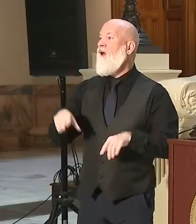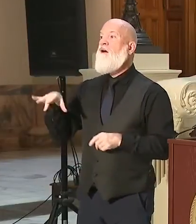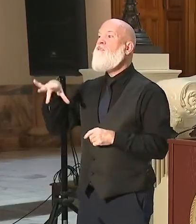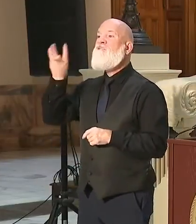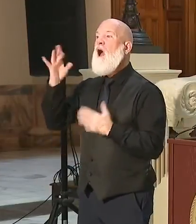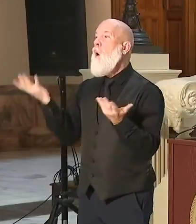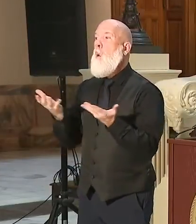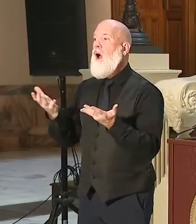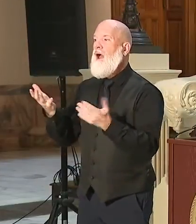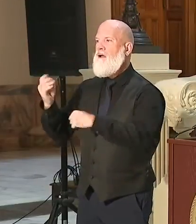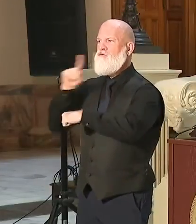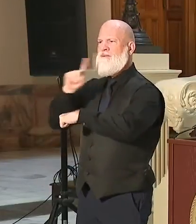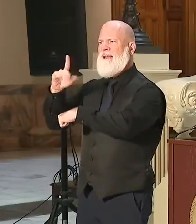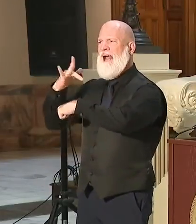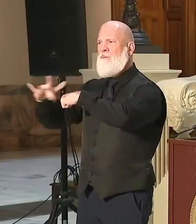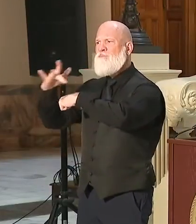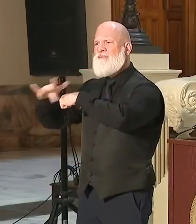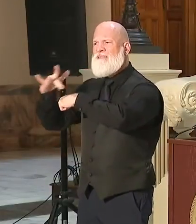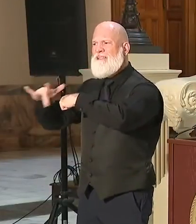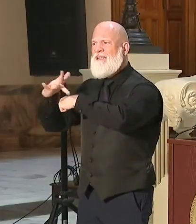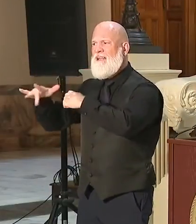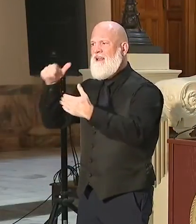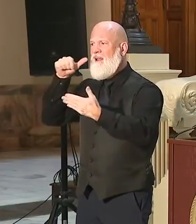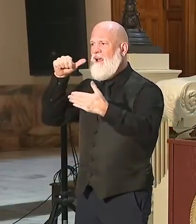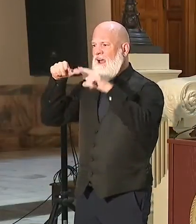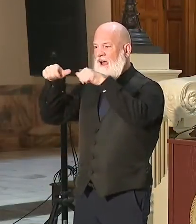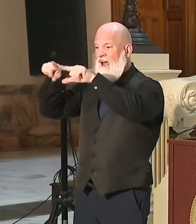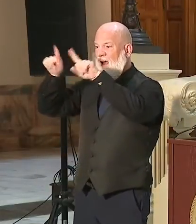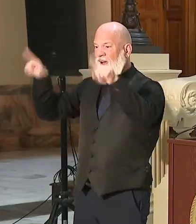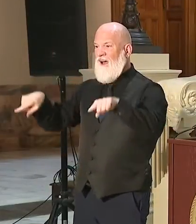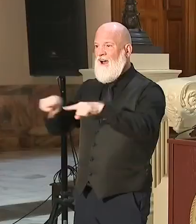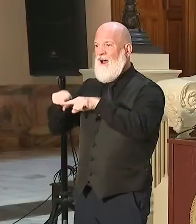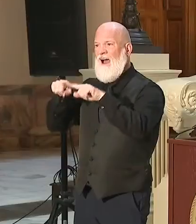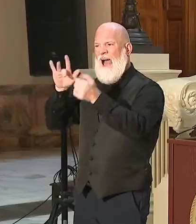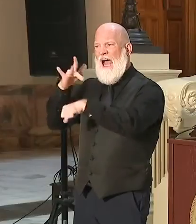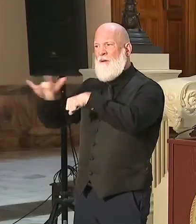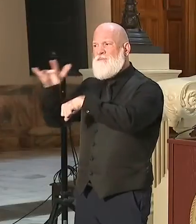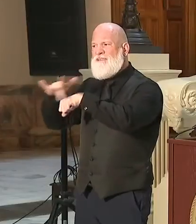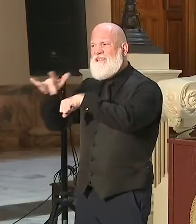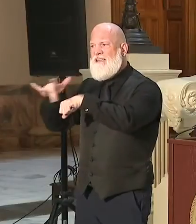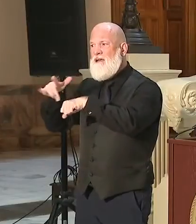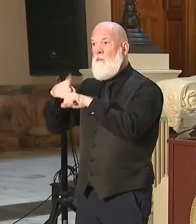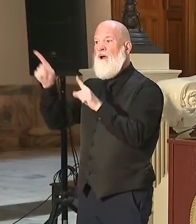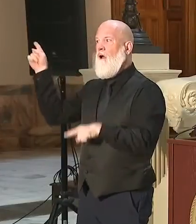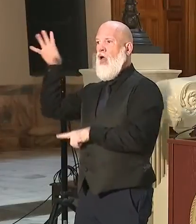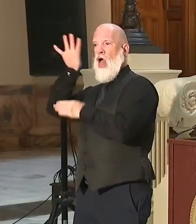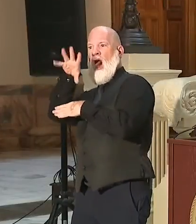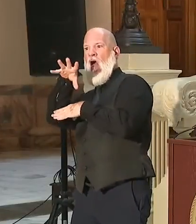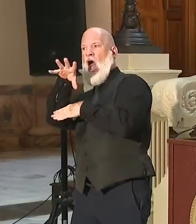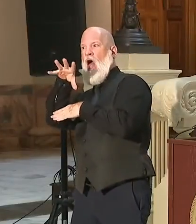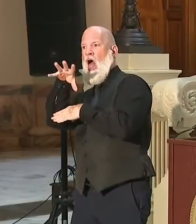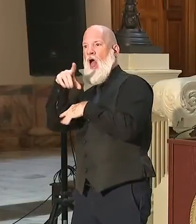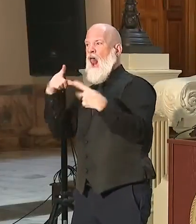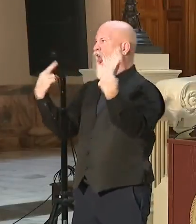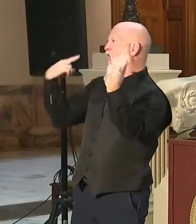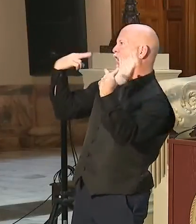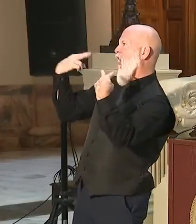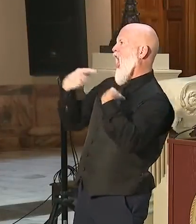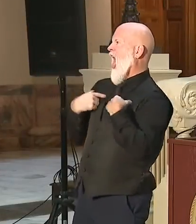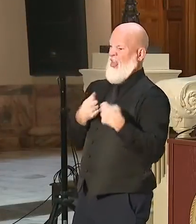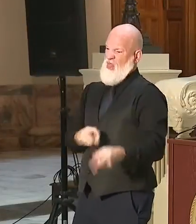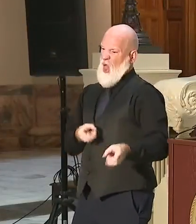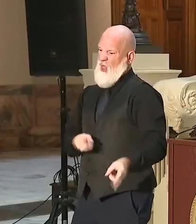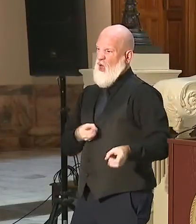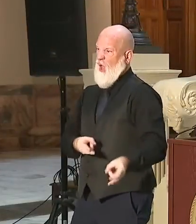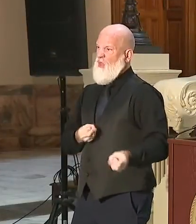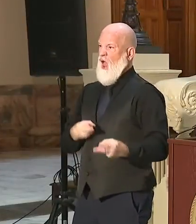affected the outcome of the election. It made for good video, but didn't actually have any there on that front. The issue with the